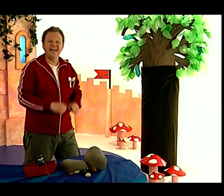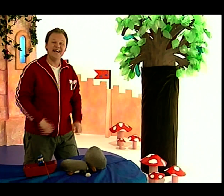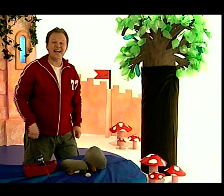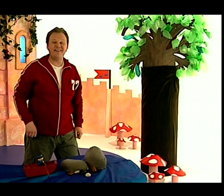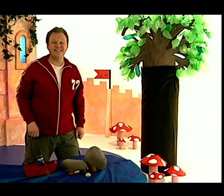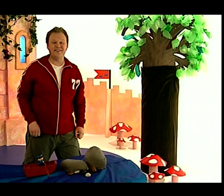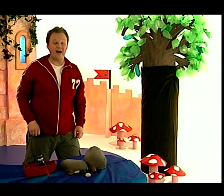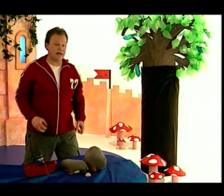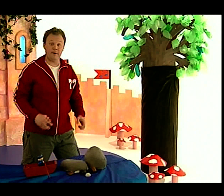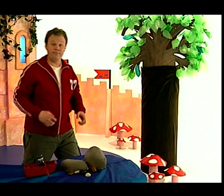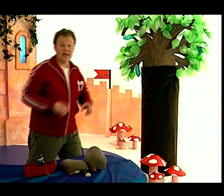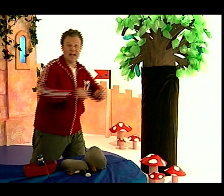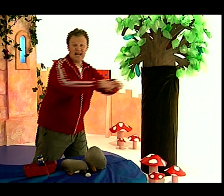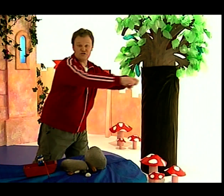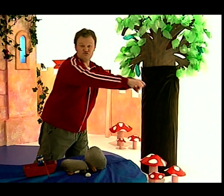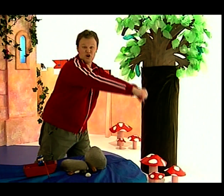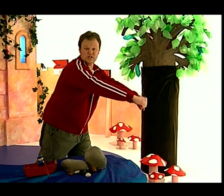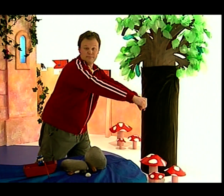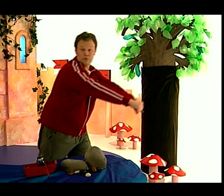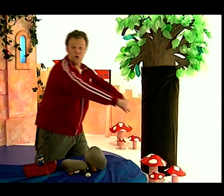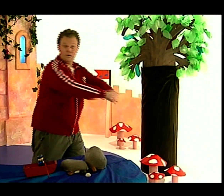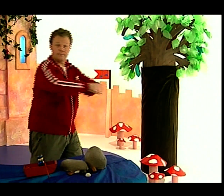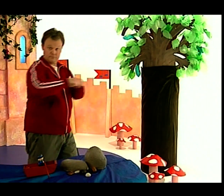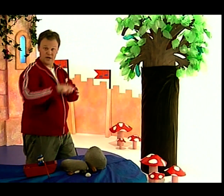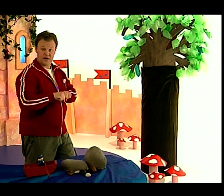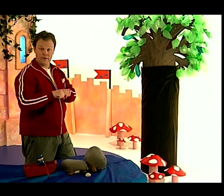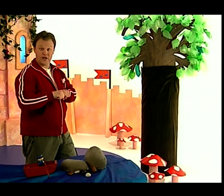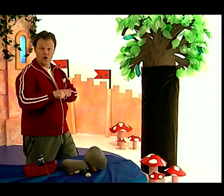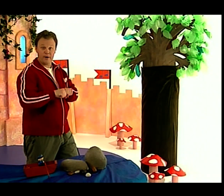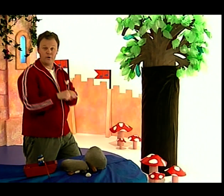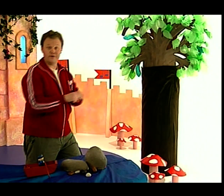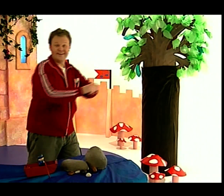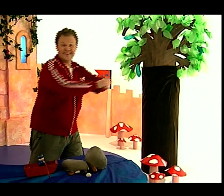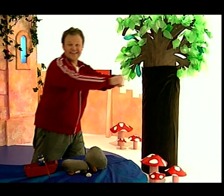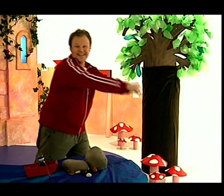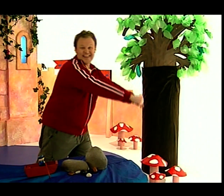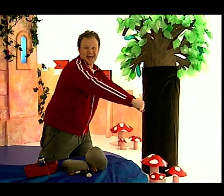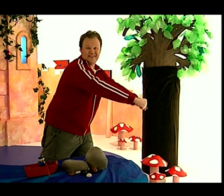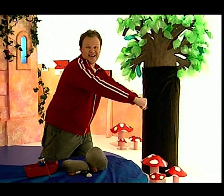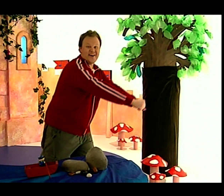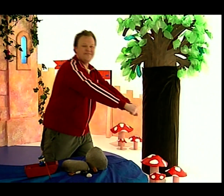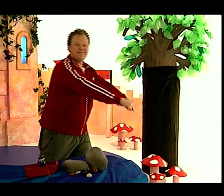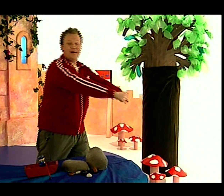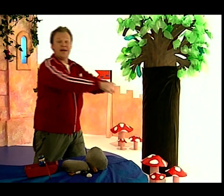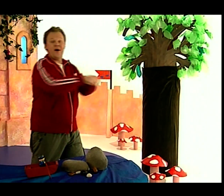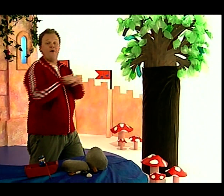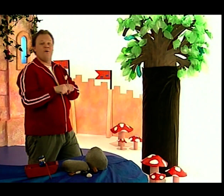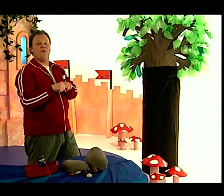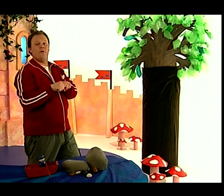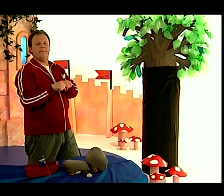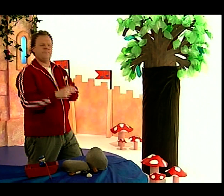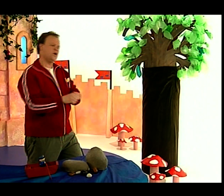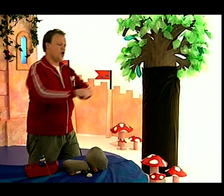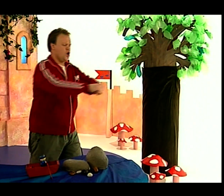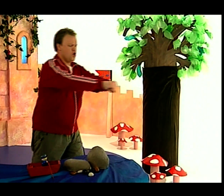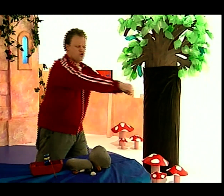That was great. Come on, let's row some more. Are you rowing your boat? There we go. Here we go.